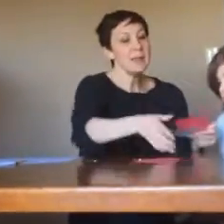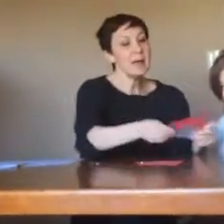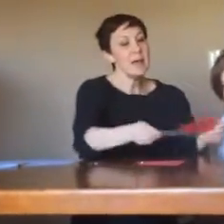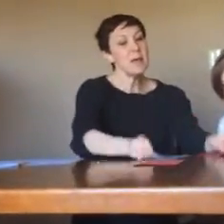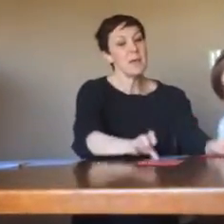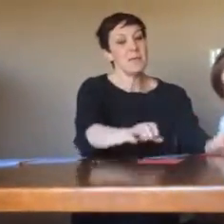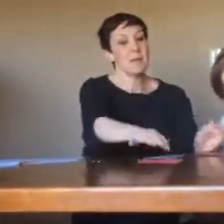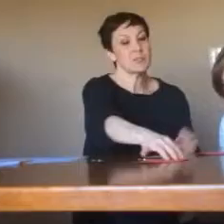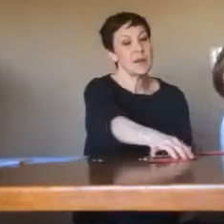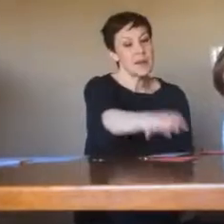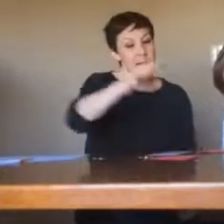Ella, match red.